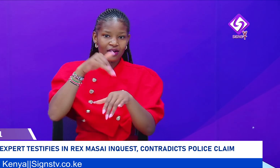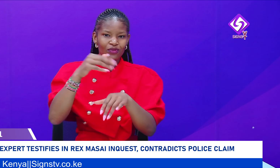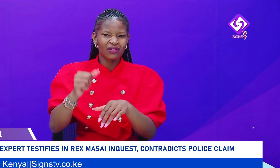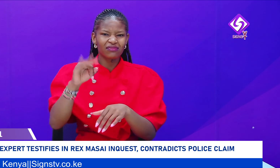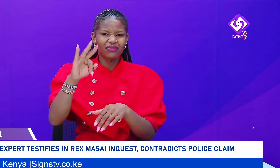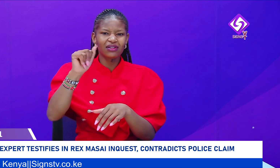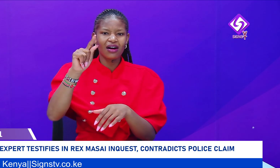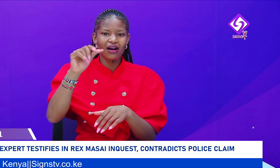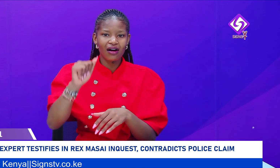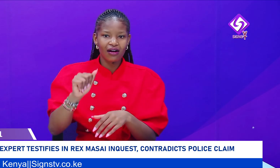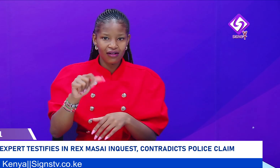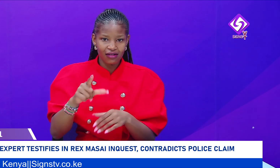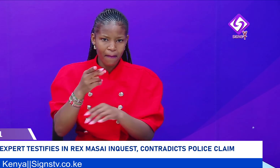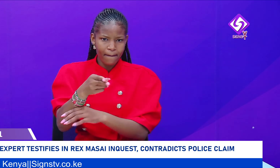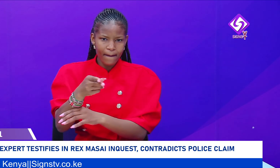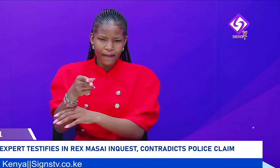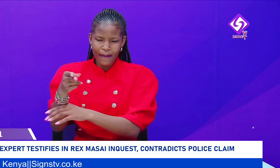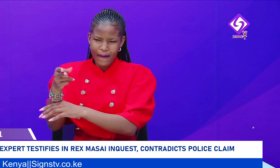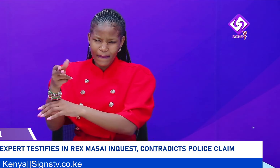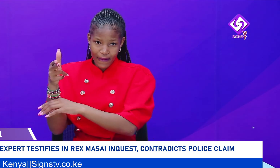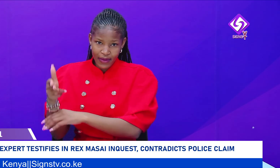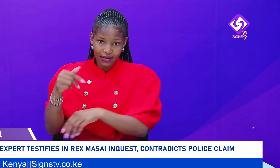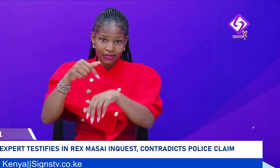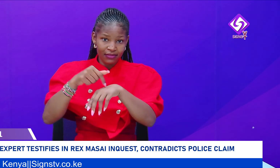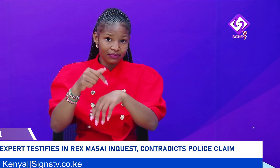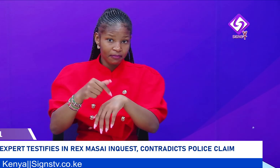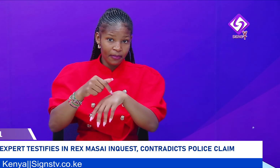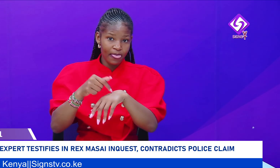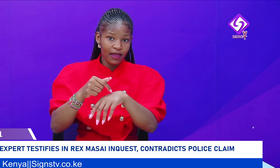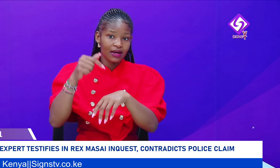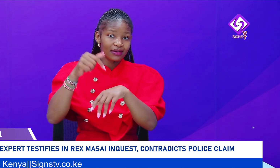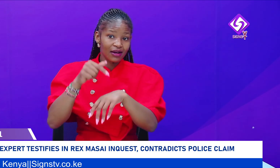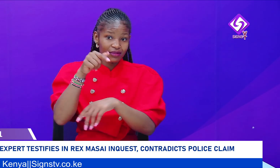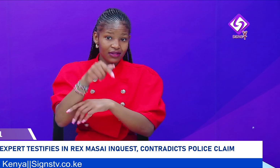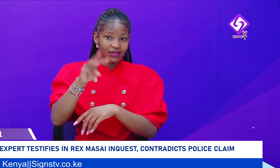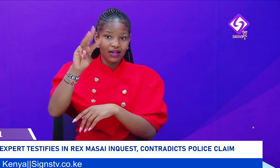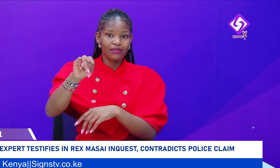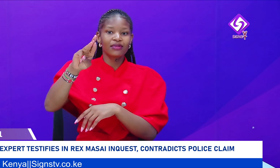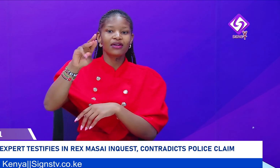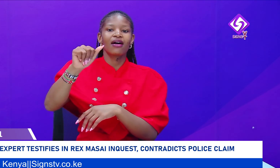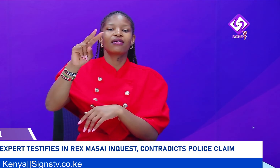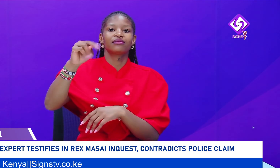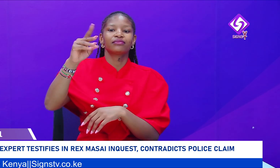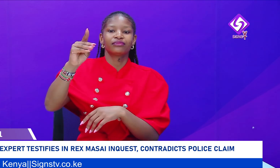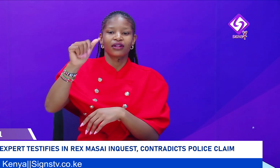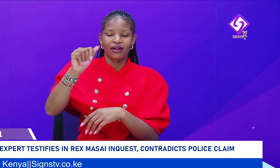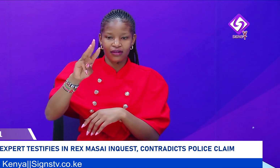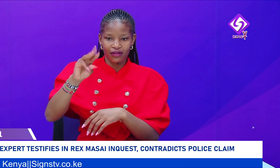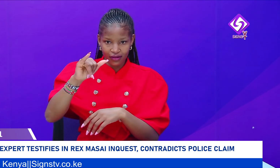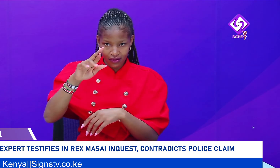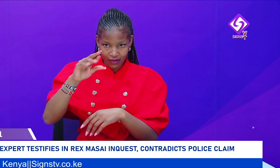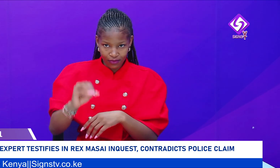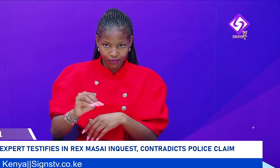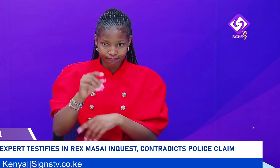contradicts initial police claims regarding the fatal shooting. During